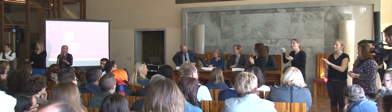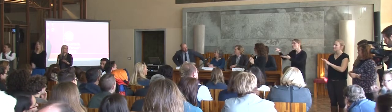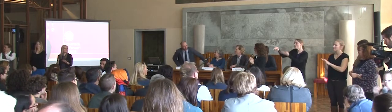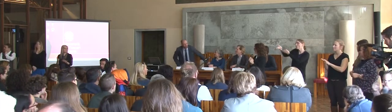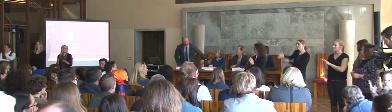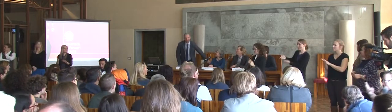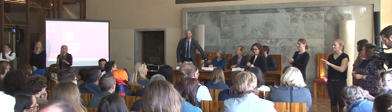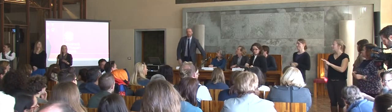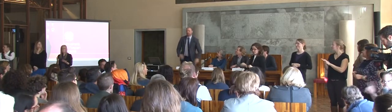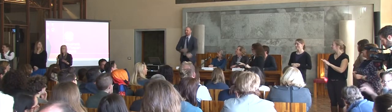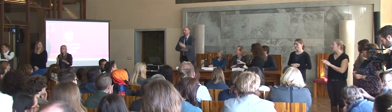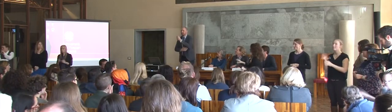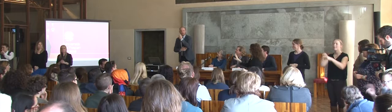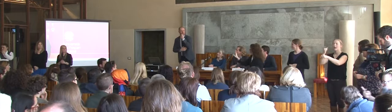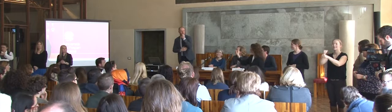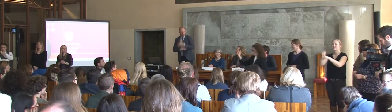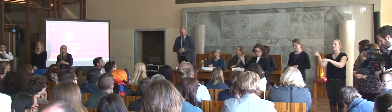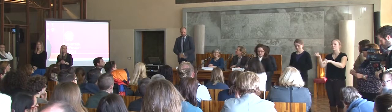in Roma.